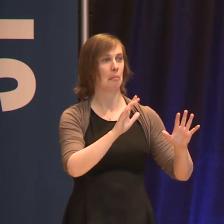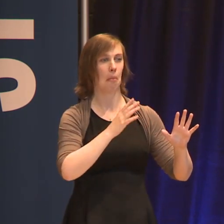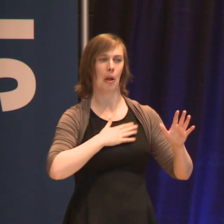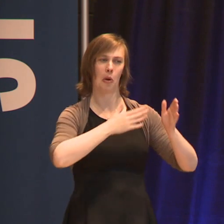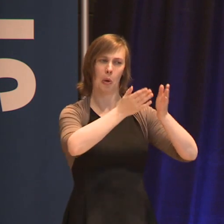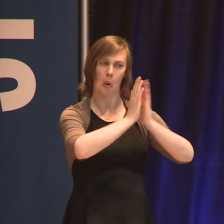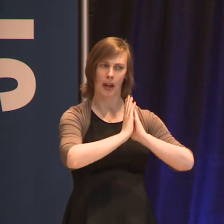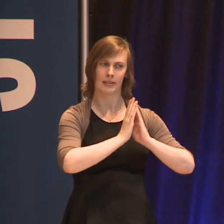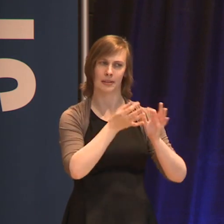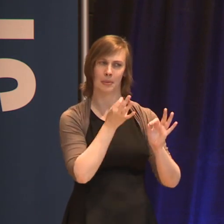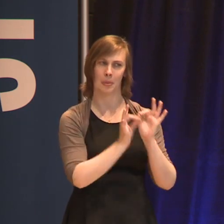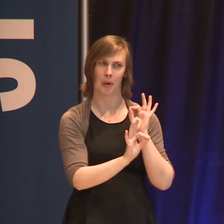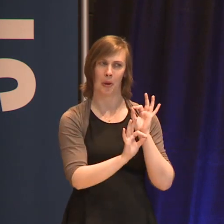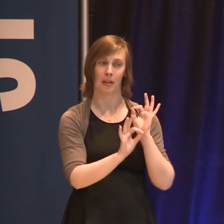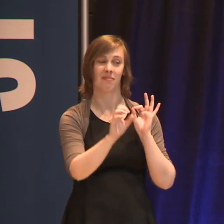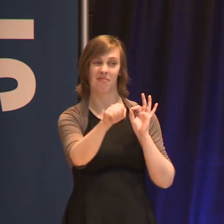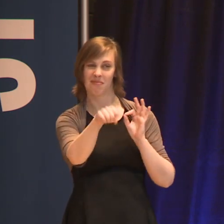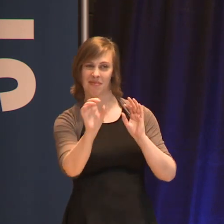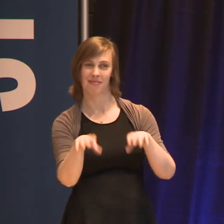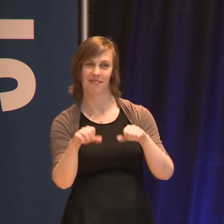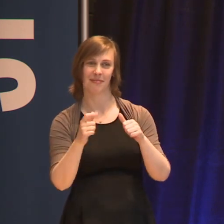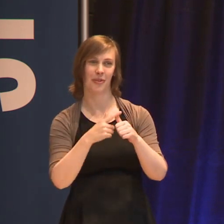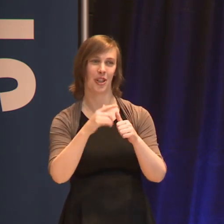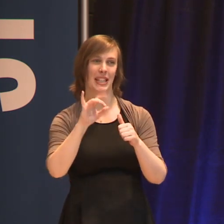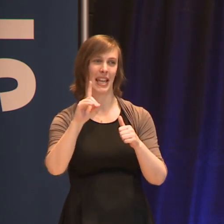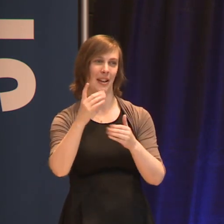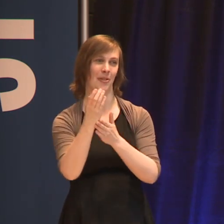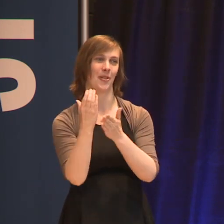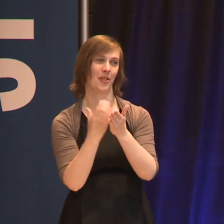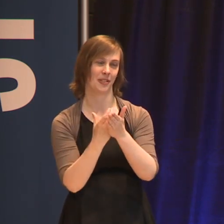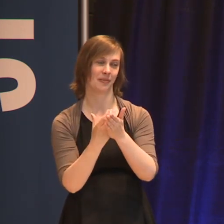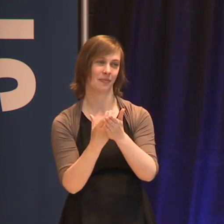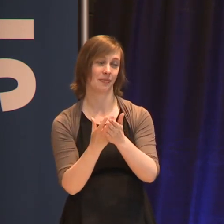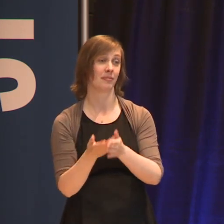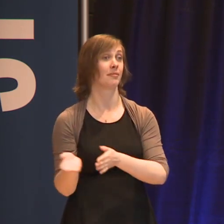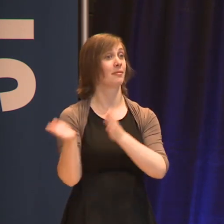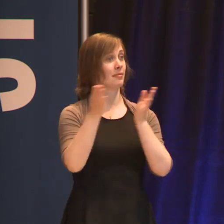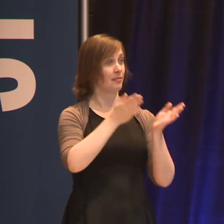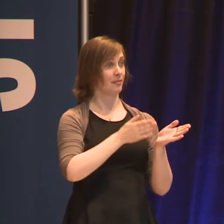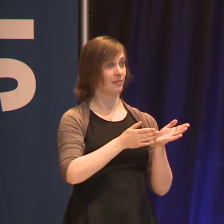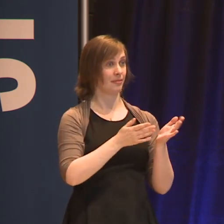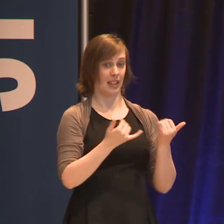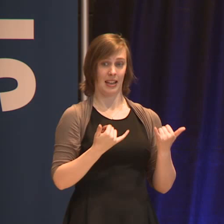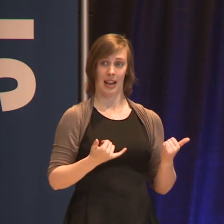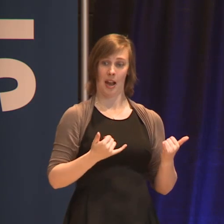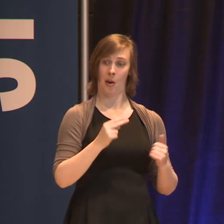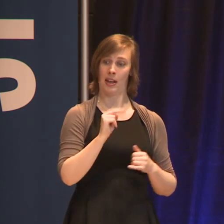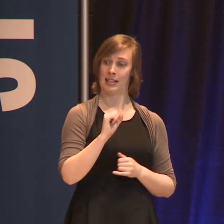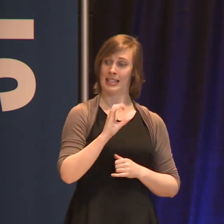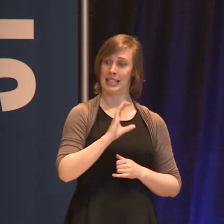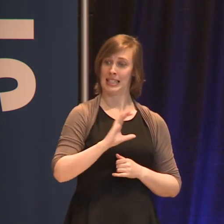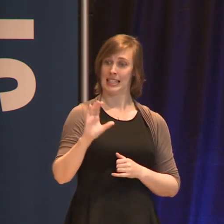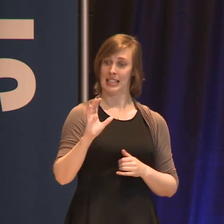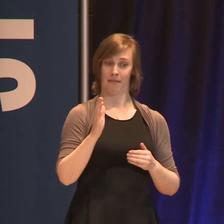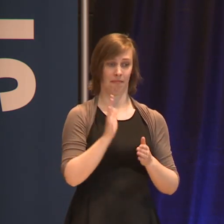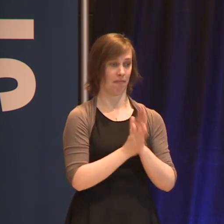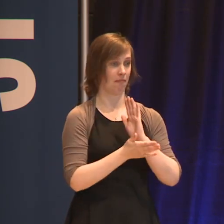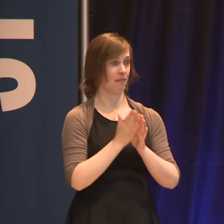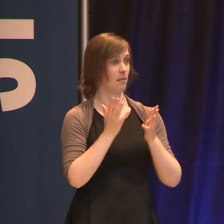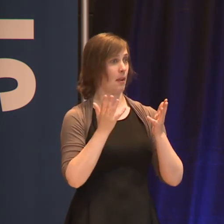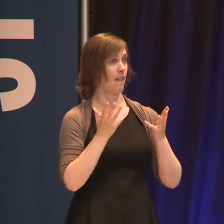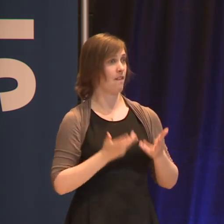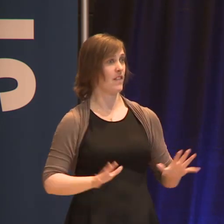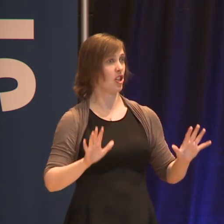course. Please let your time at NSCC be just one of many learning journeys that